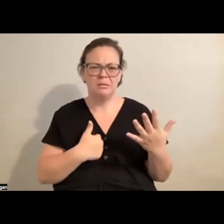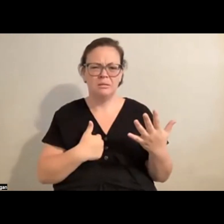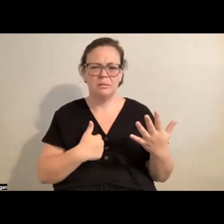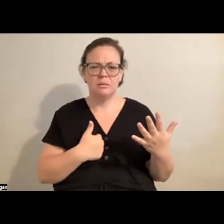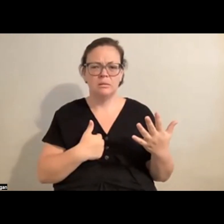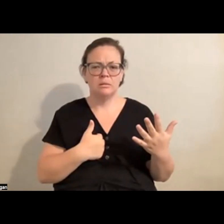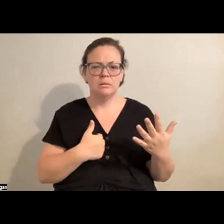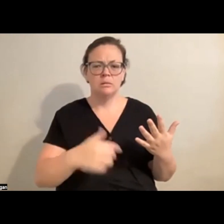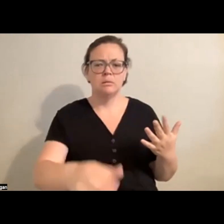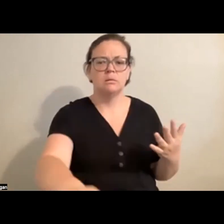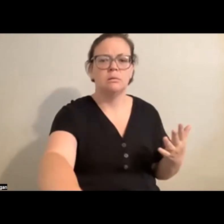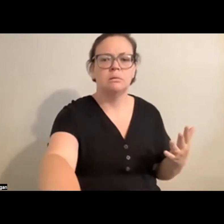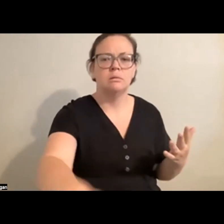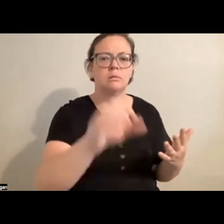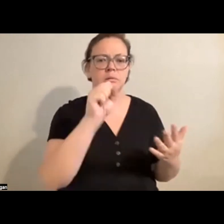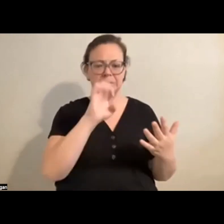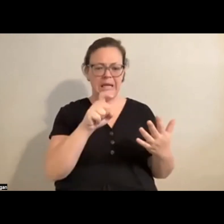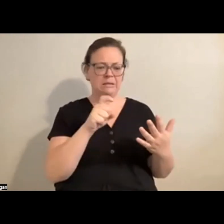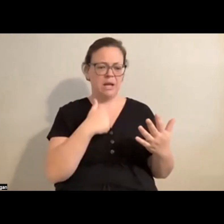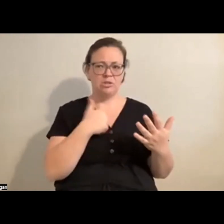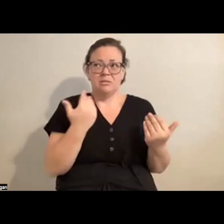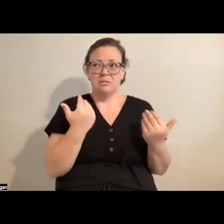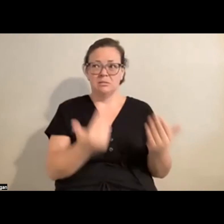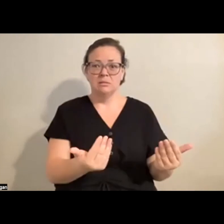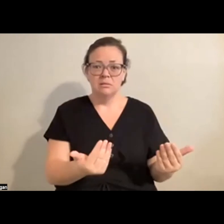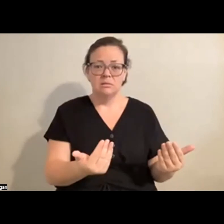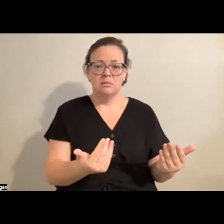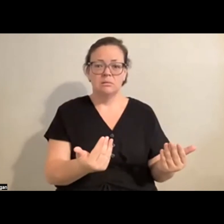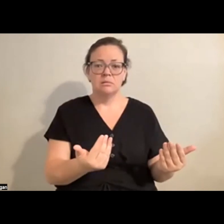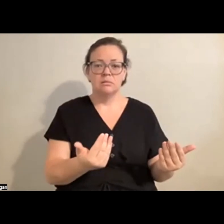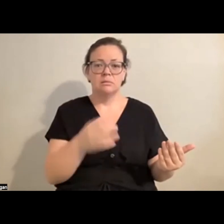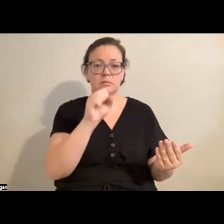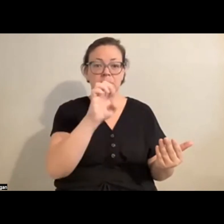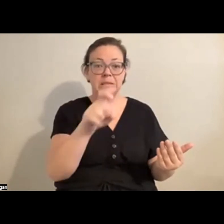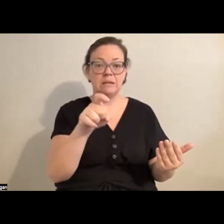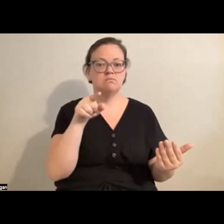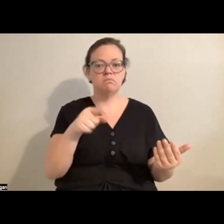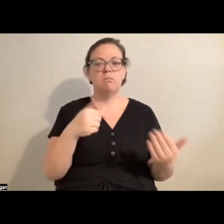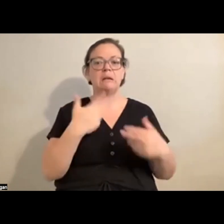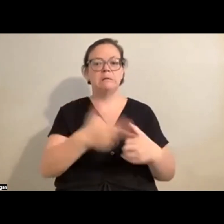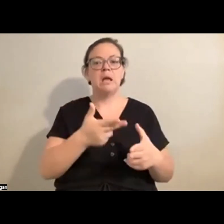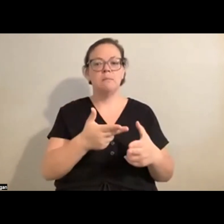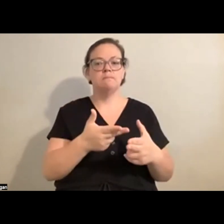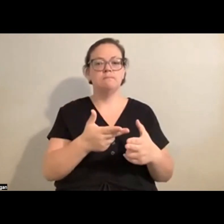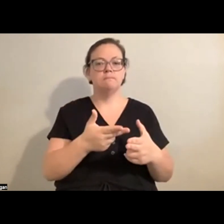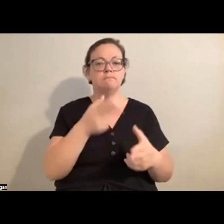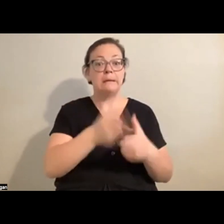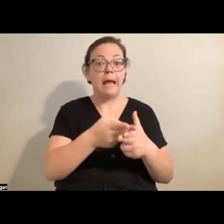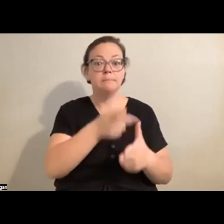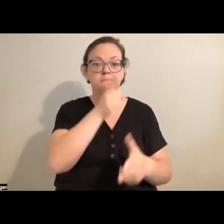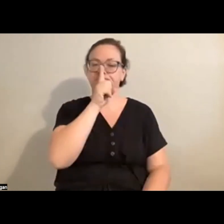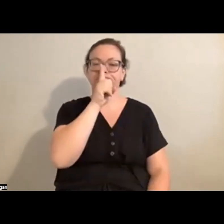I went along with sex. The sex had a name. I won't say the